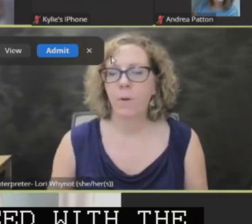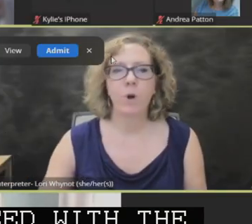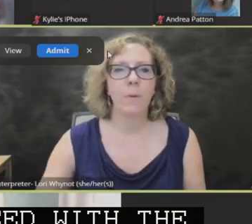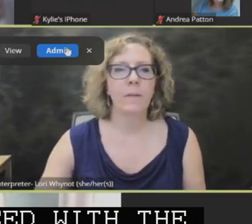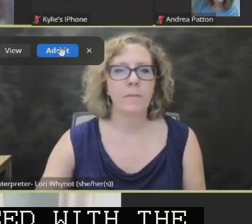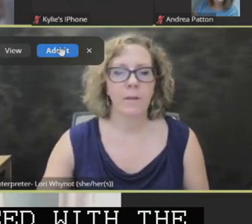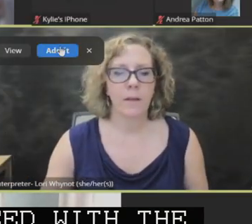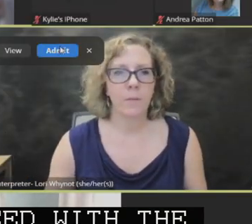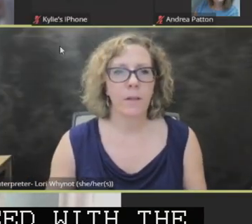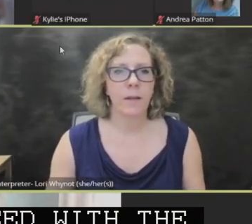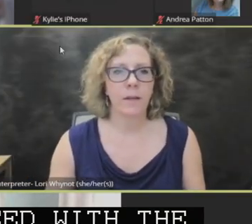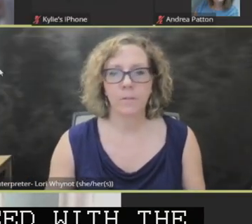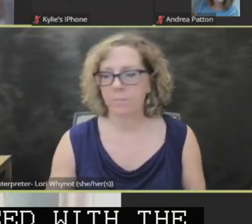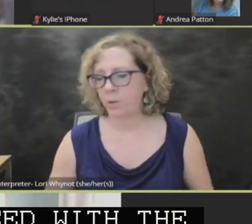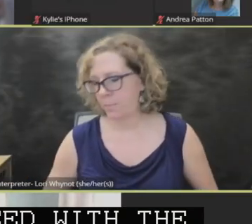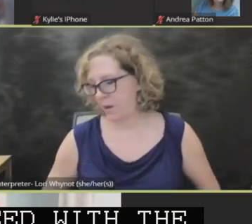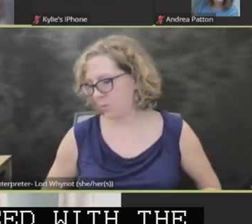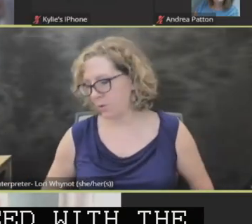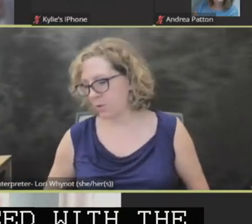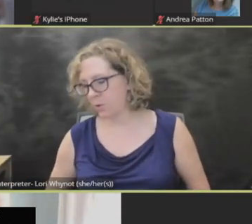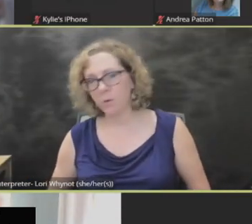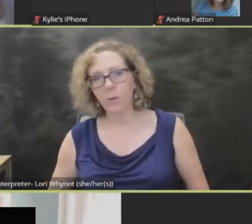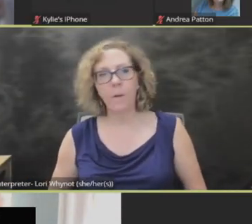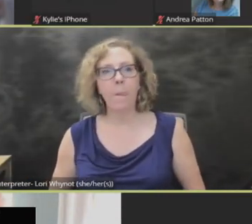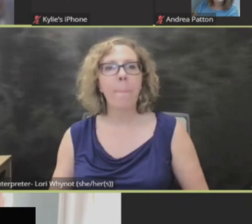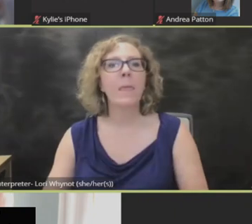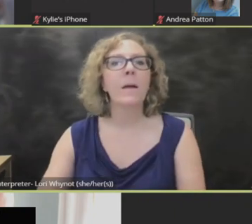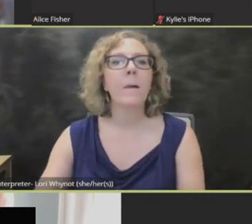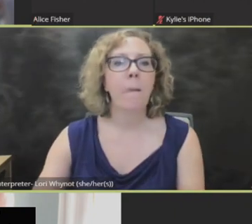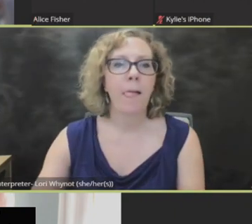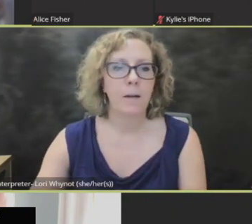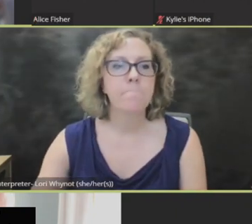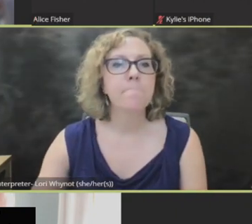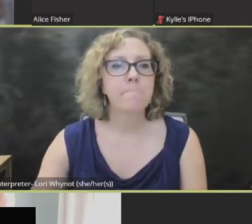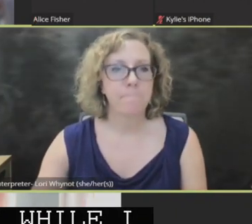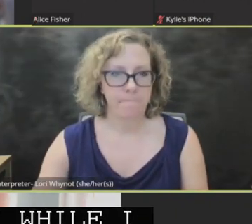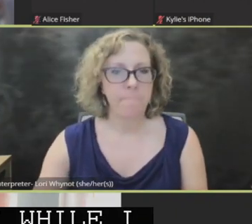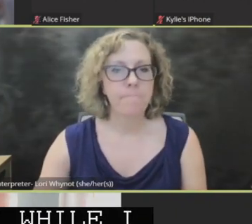Just give me one moment while I pull up my notes.